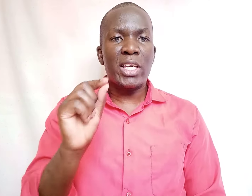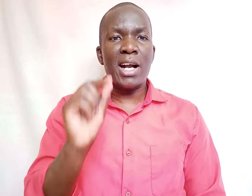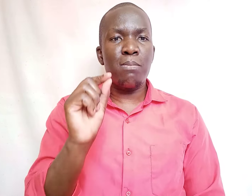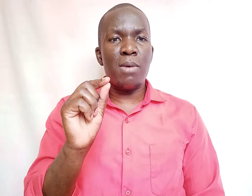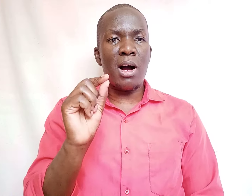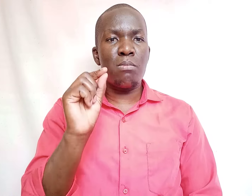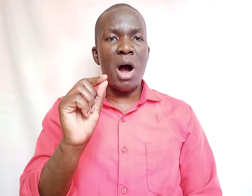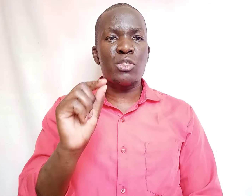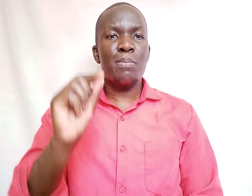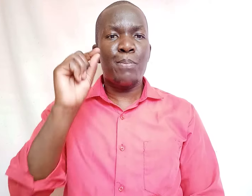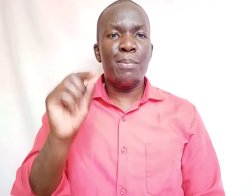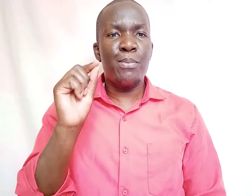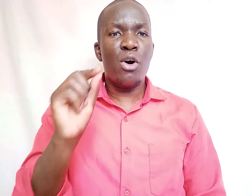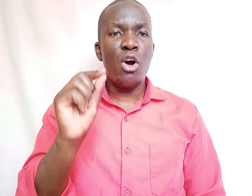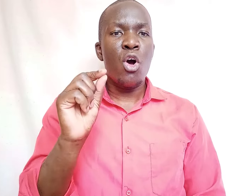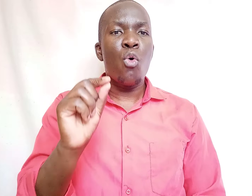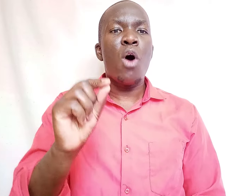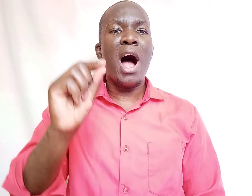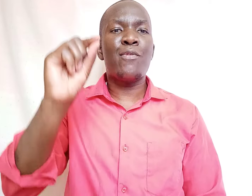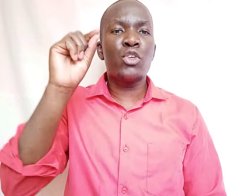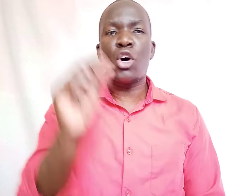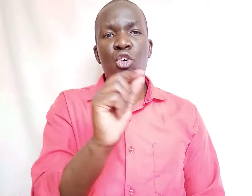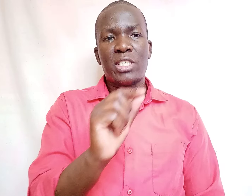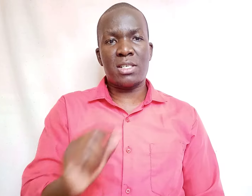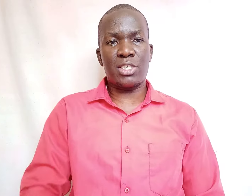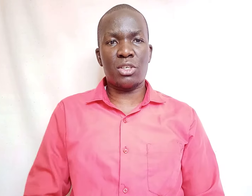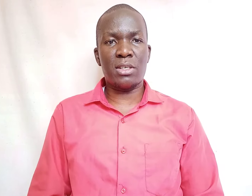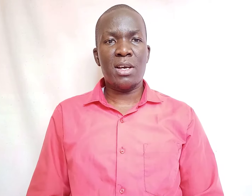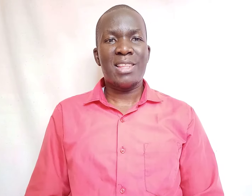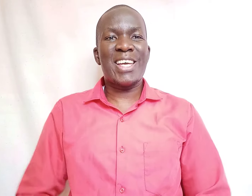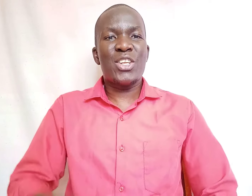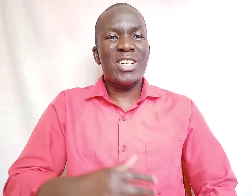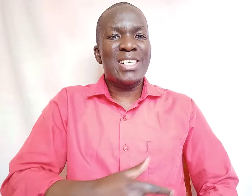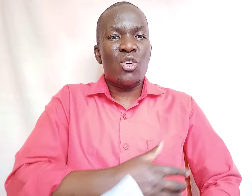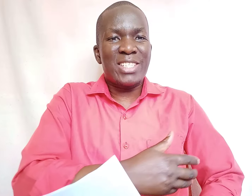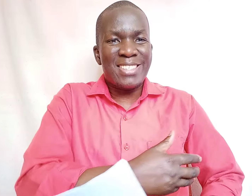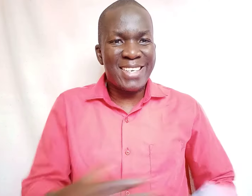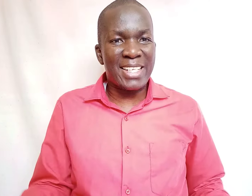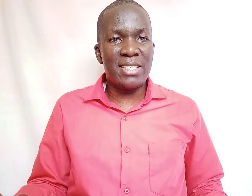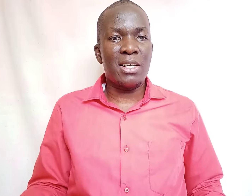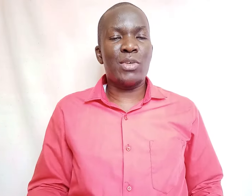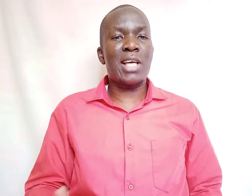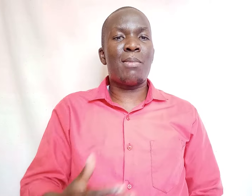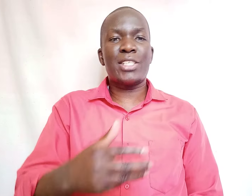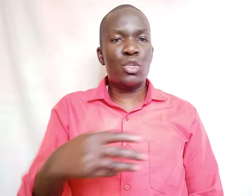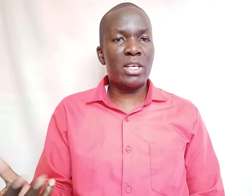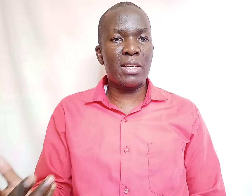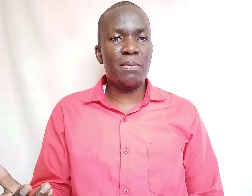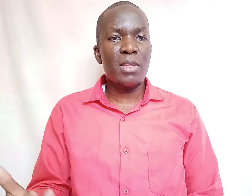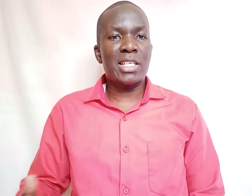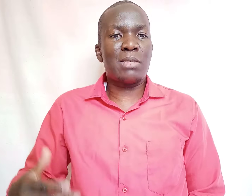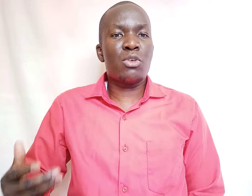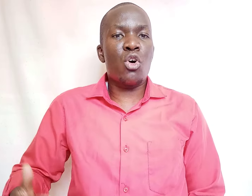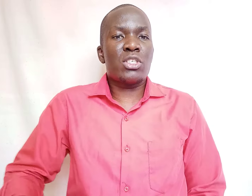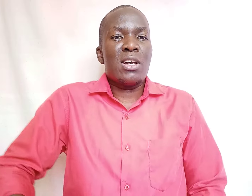talking about people who have low concentration. They don't concentrate when someone's talking just because they